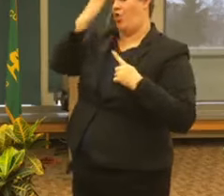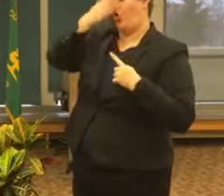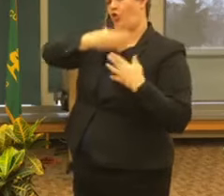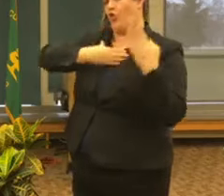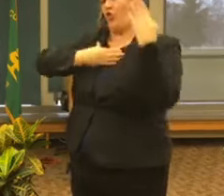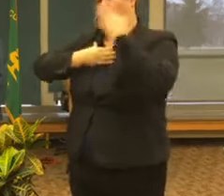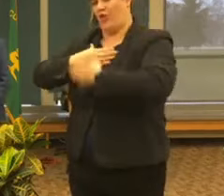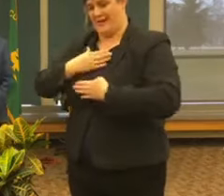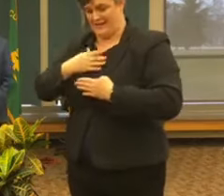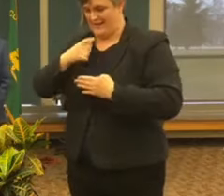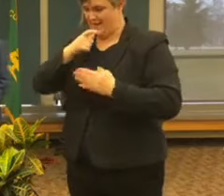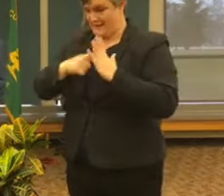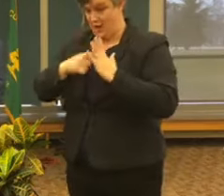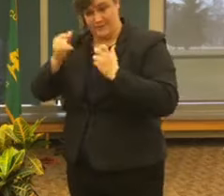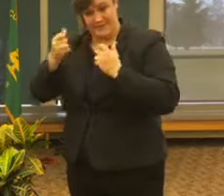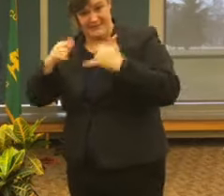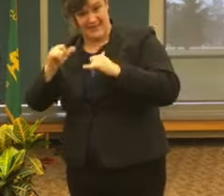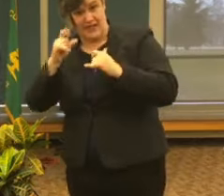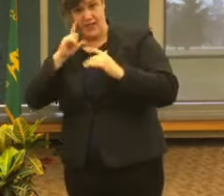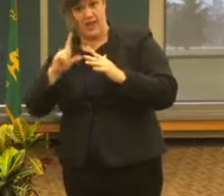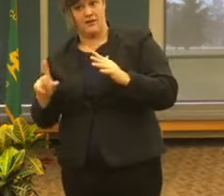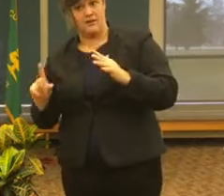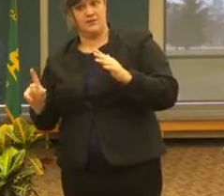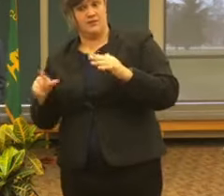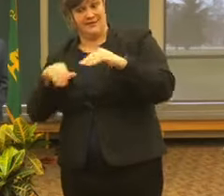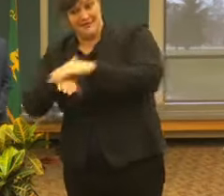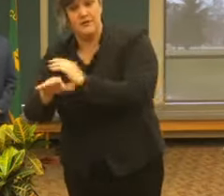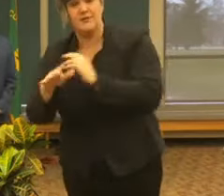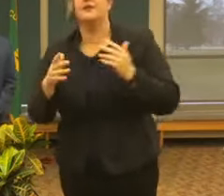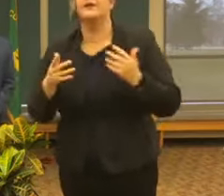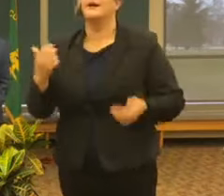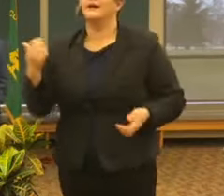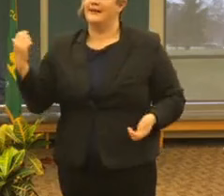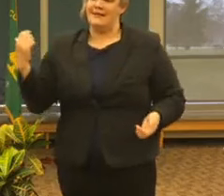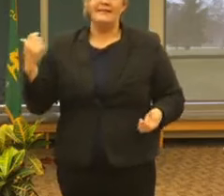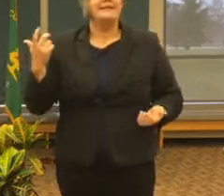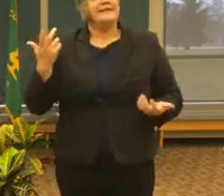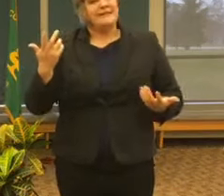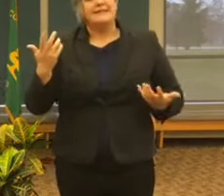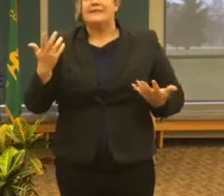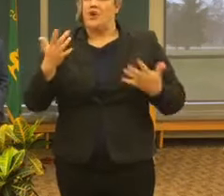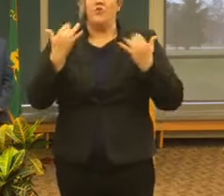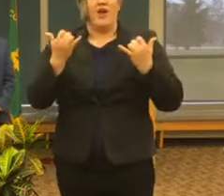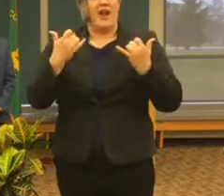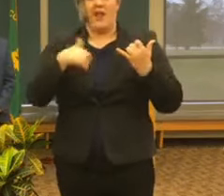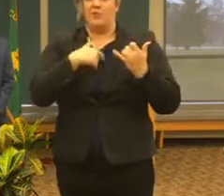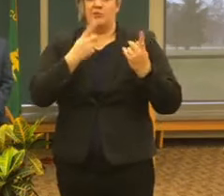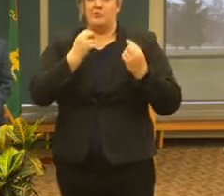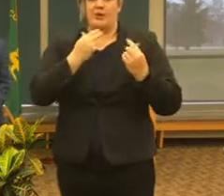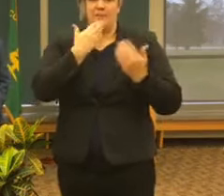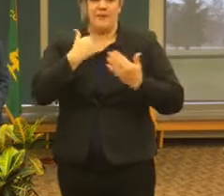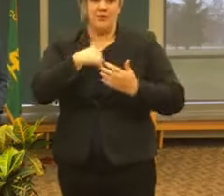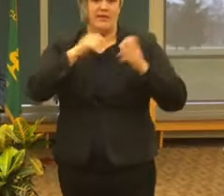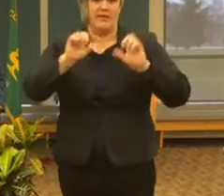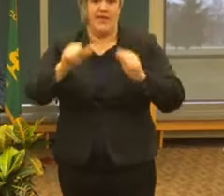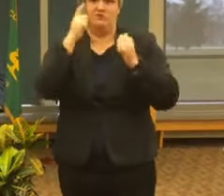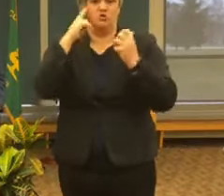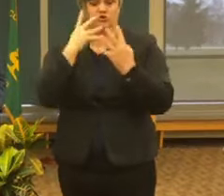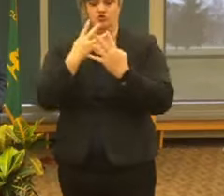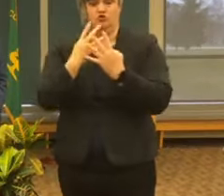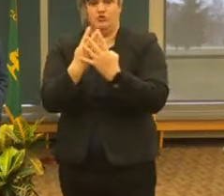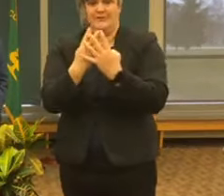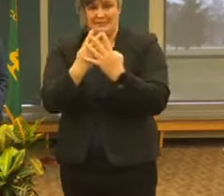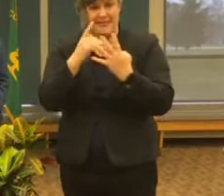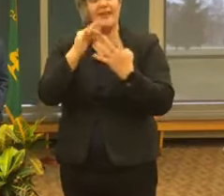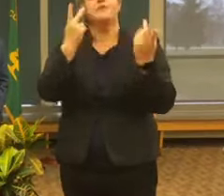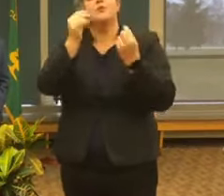exposed could get through? You know, at least we're putting a screening question in place, right? If we're doing this on a daily basis, people are